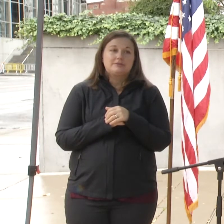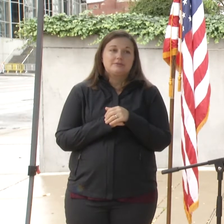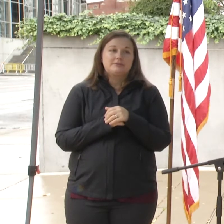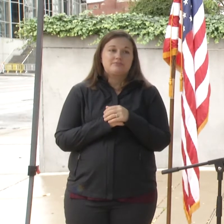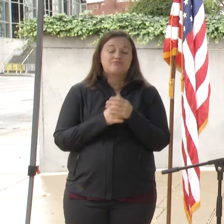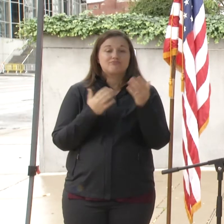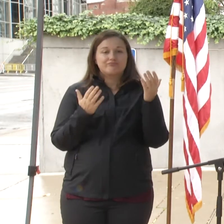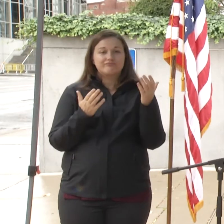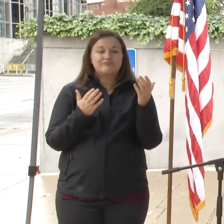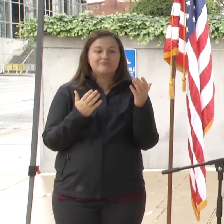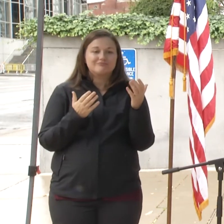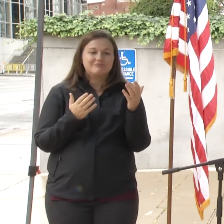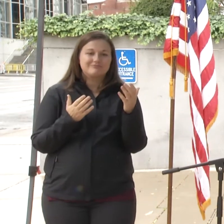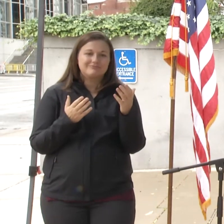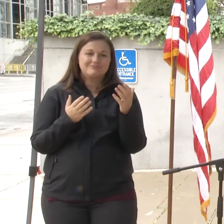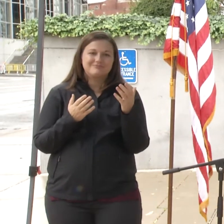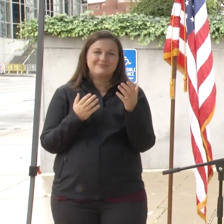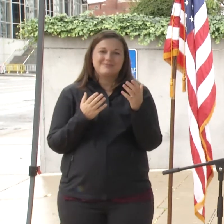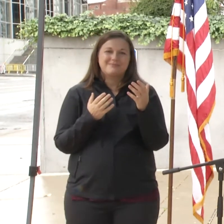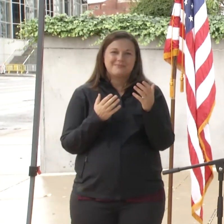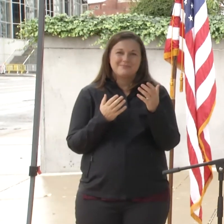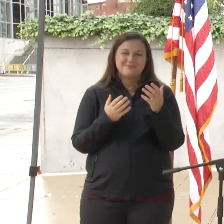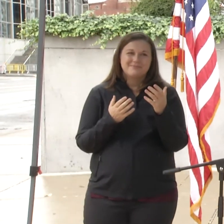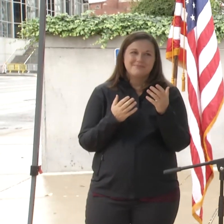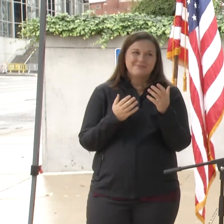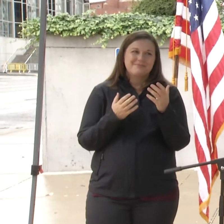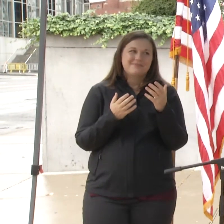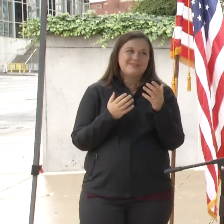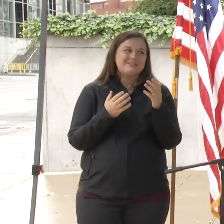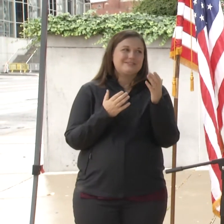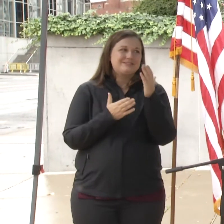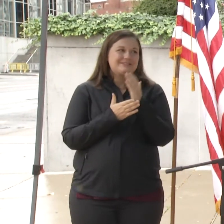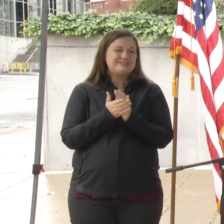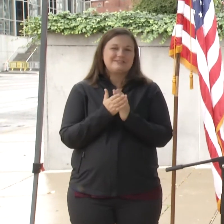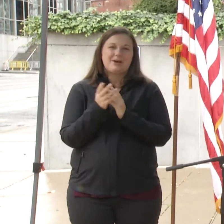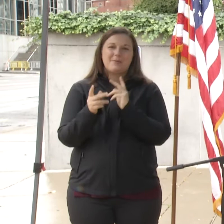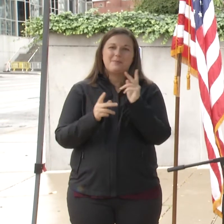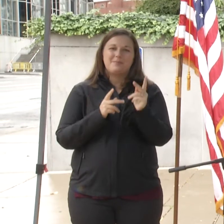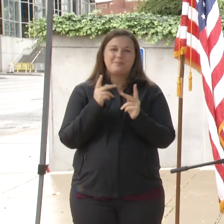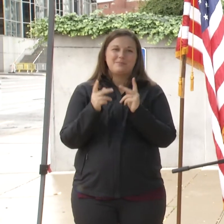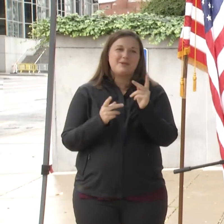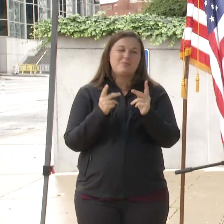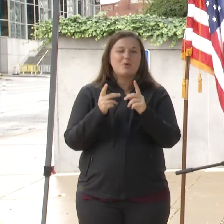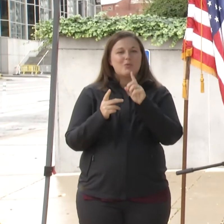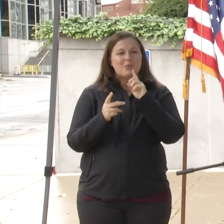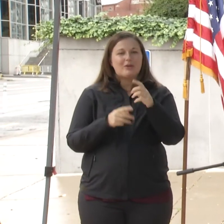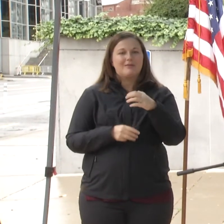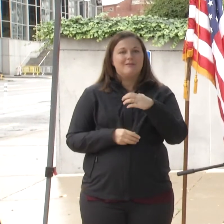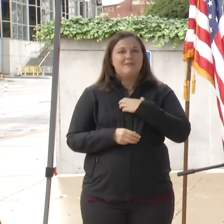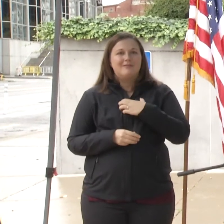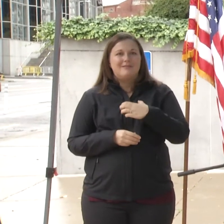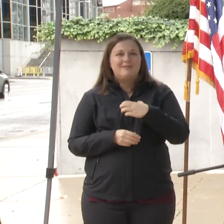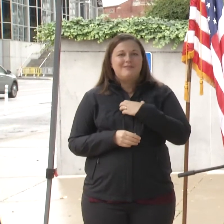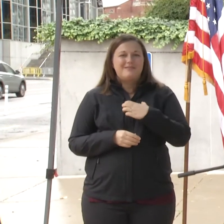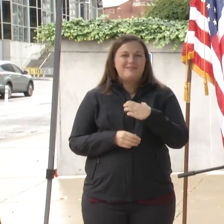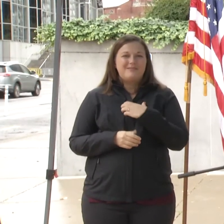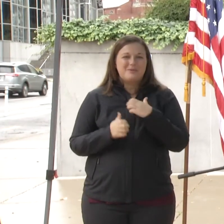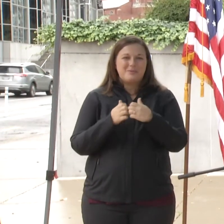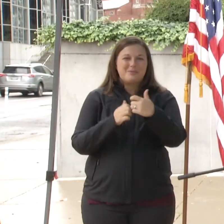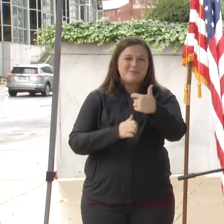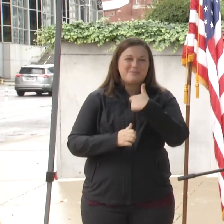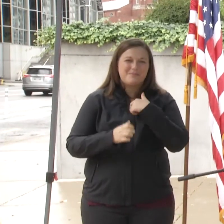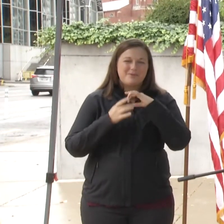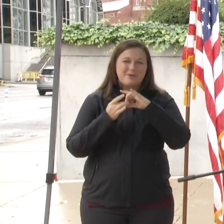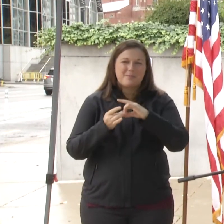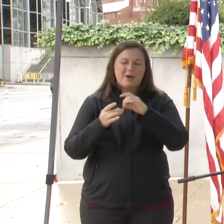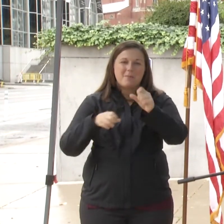I take a little bit of heat. You might not have heard that before about bikes, but it's more about